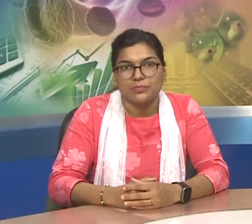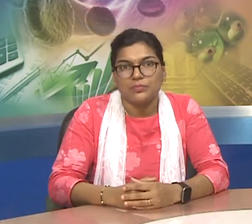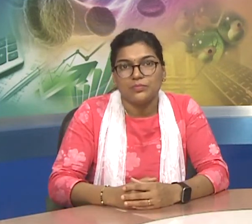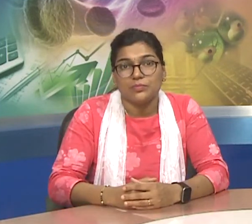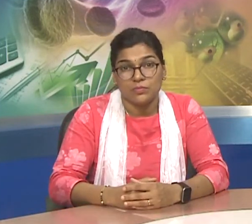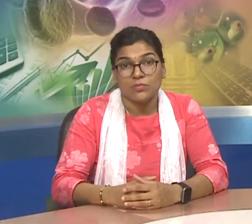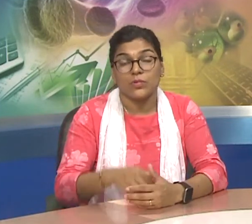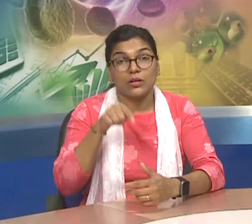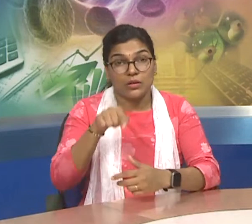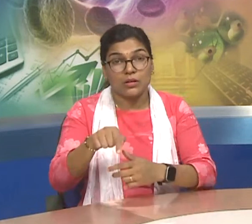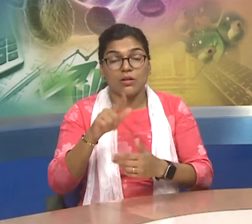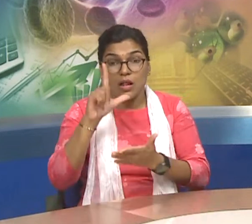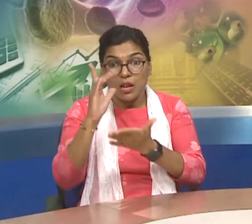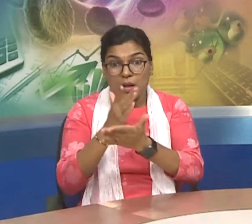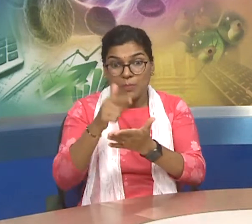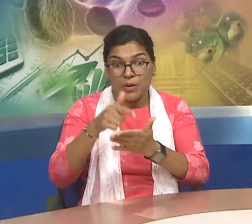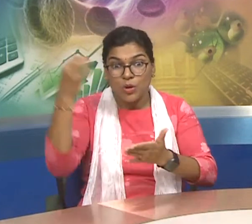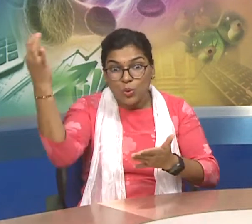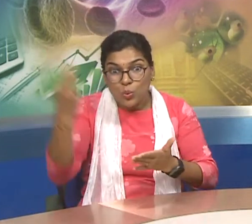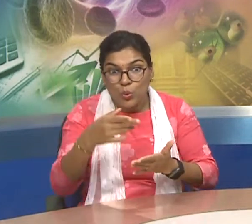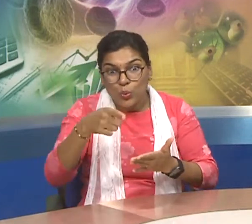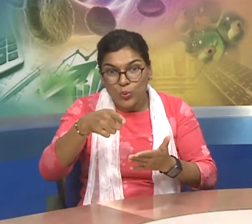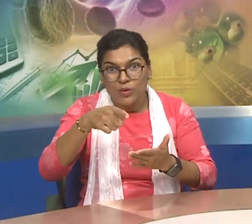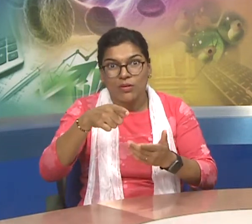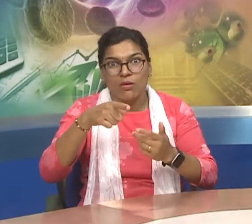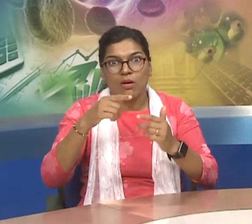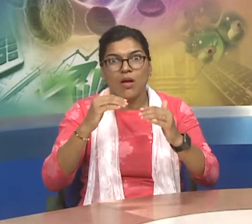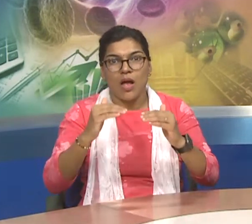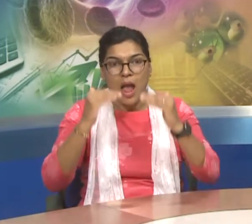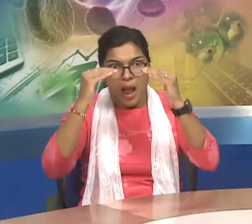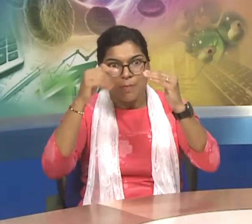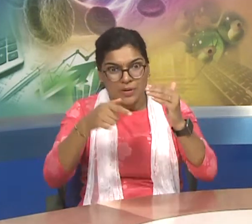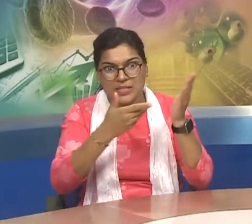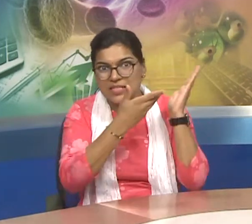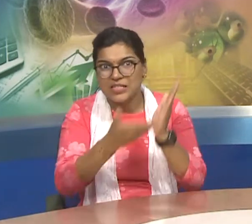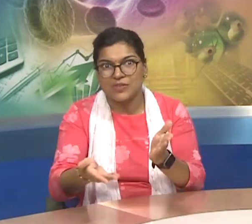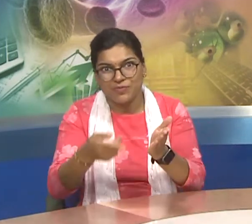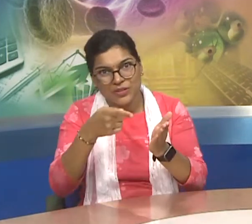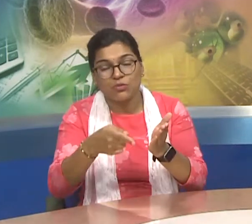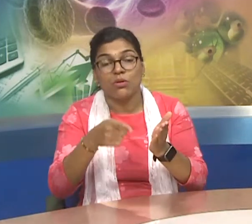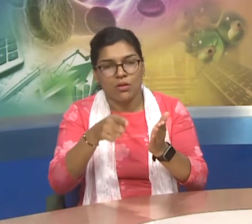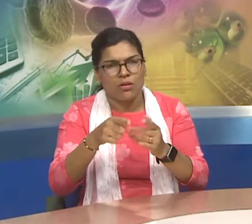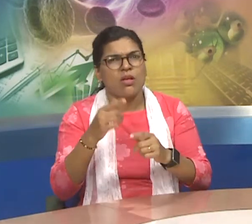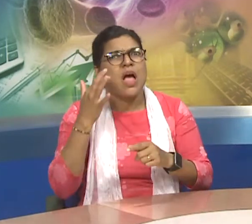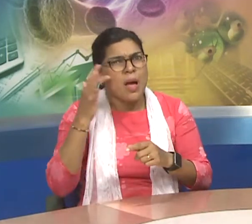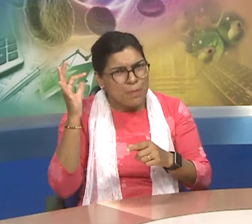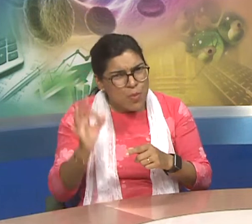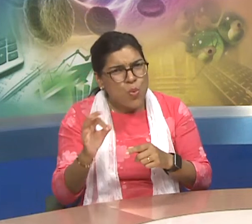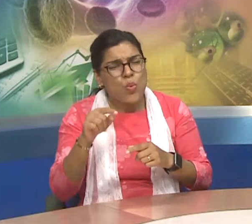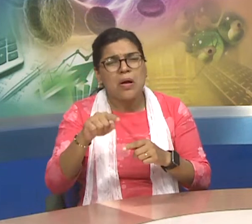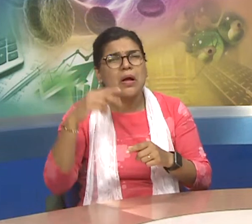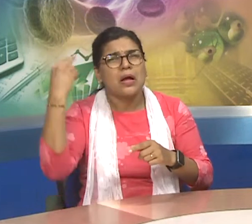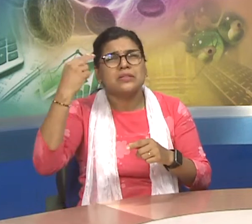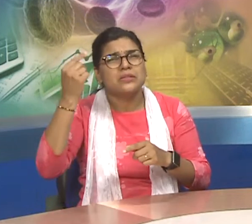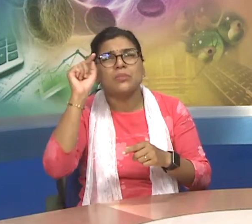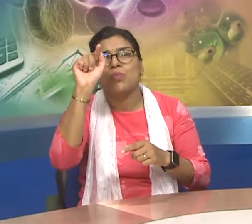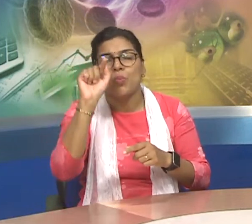So in short, we can say that modern library services